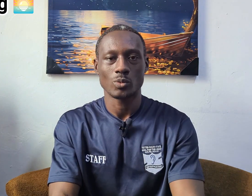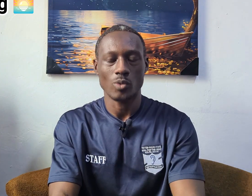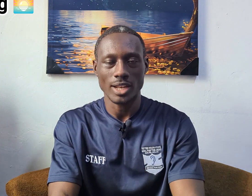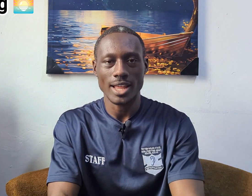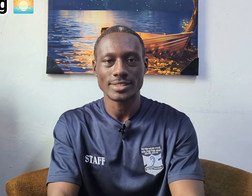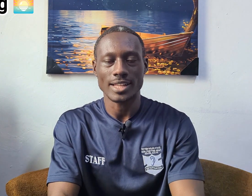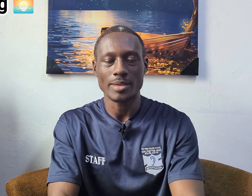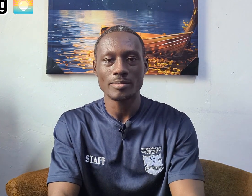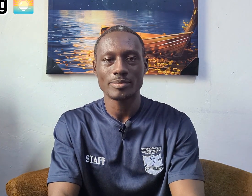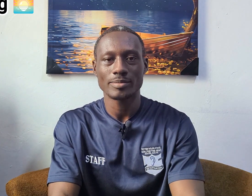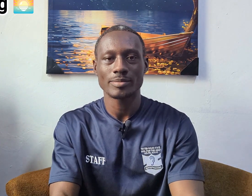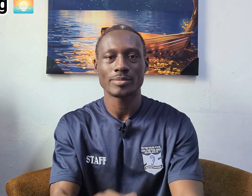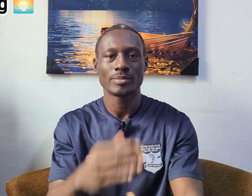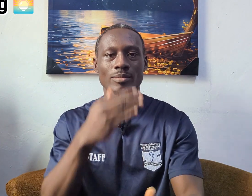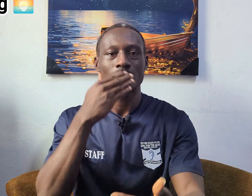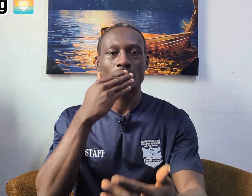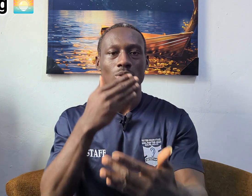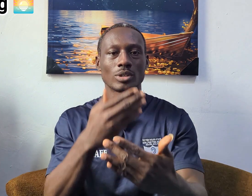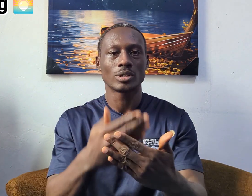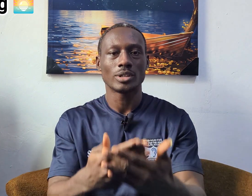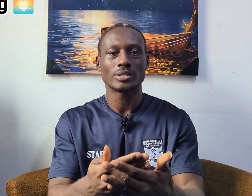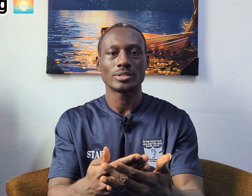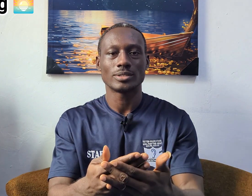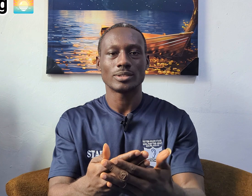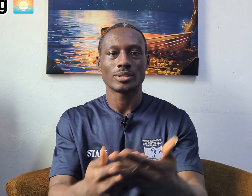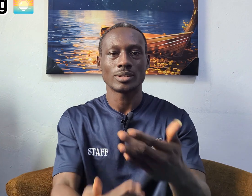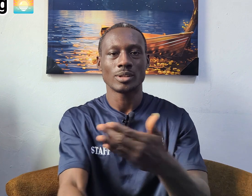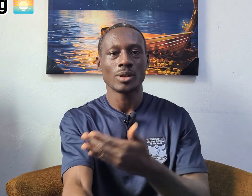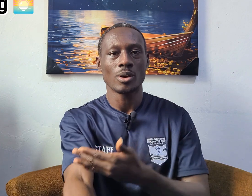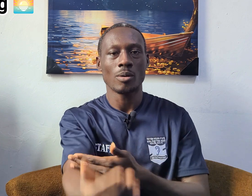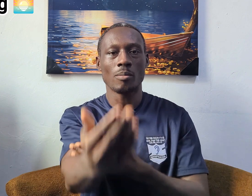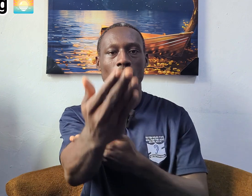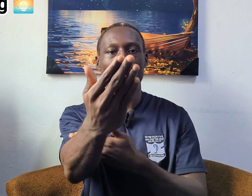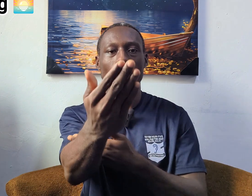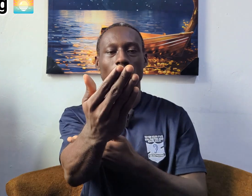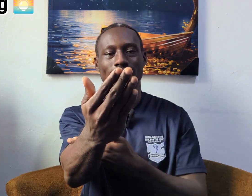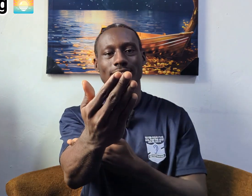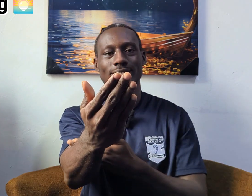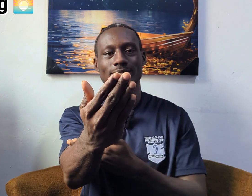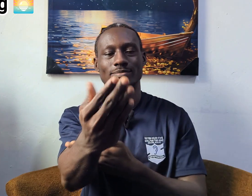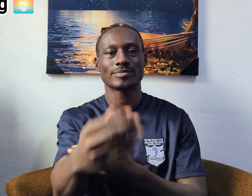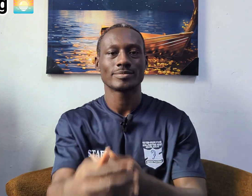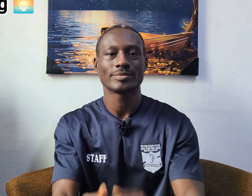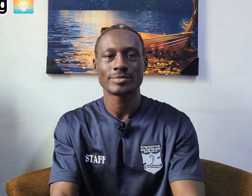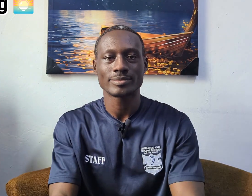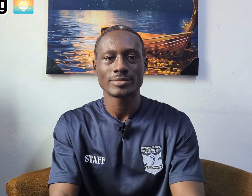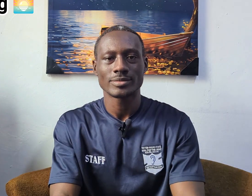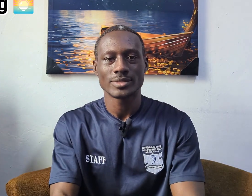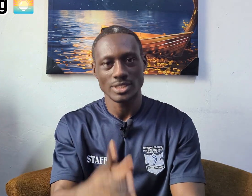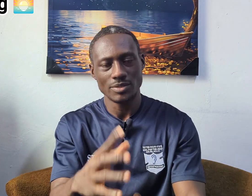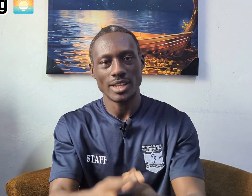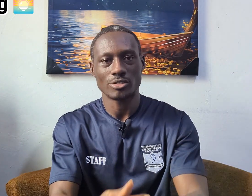One last time. Good morning. Give it a try.